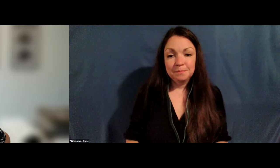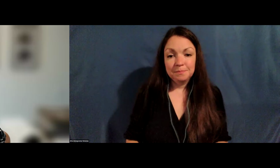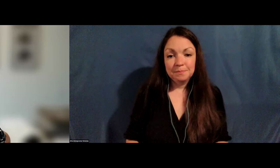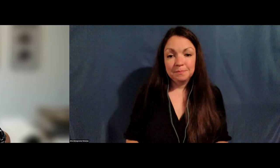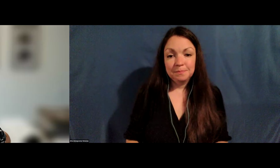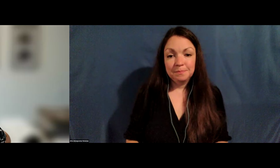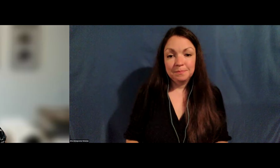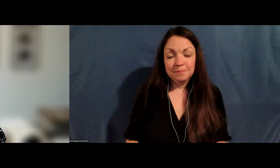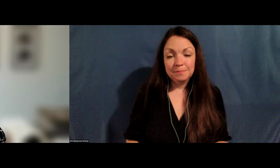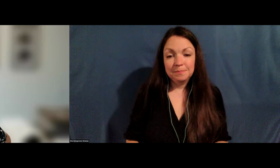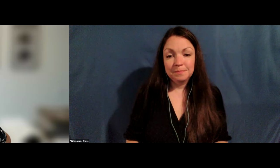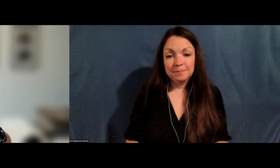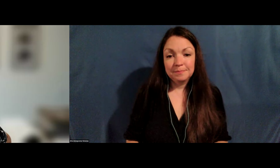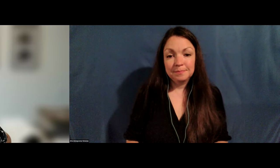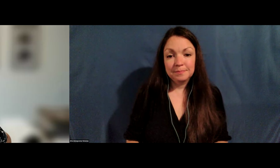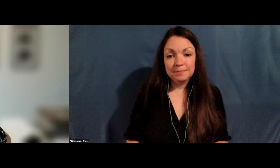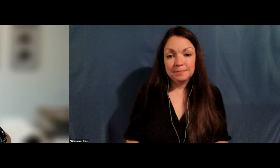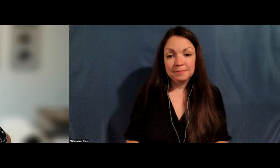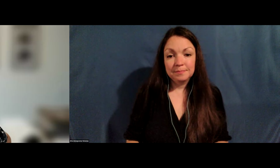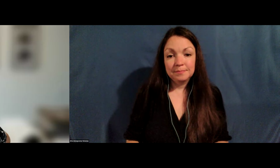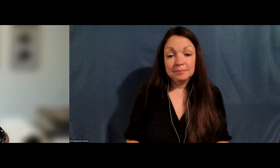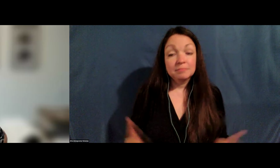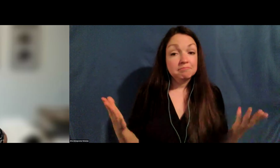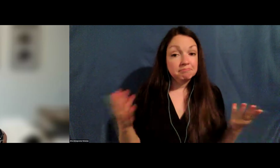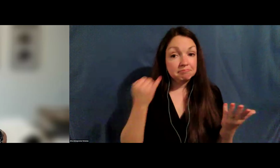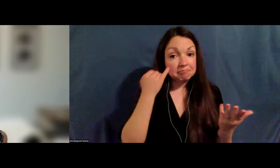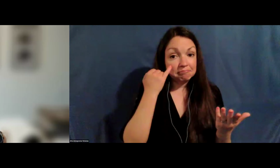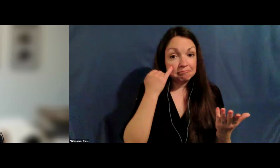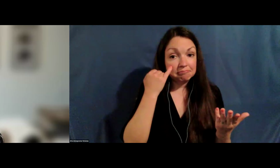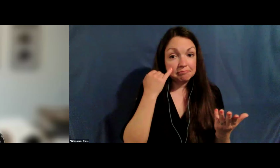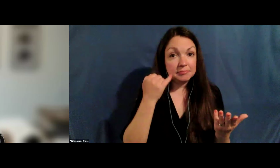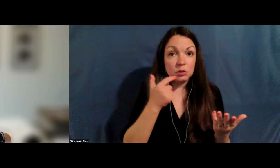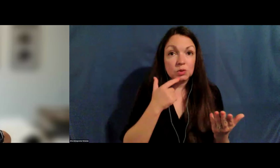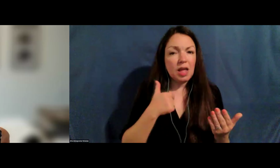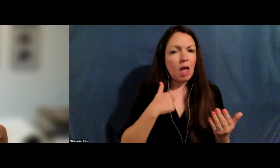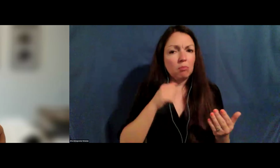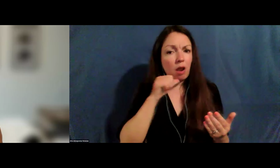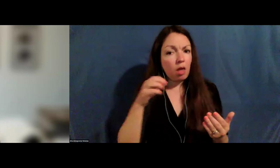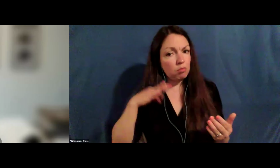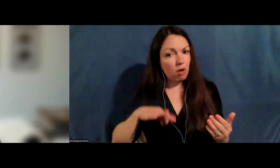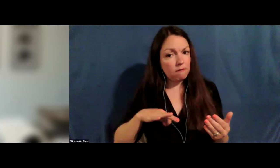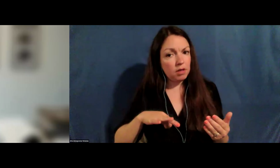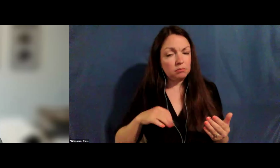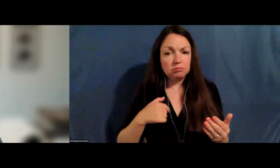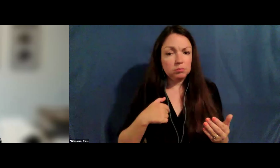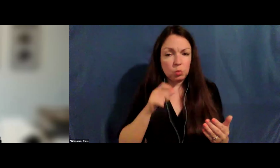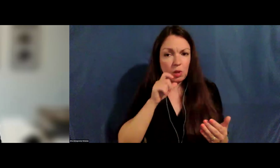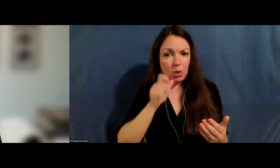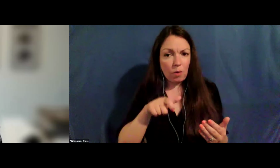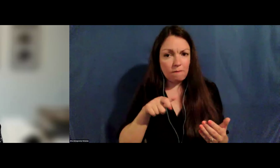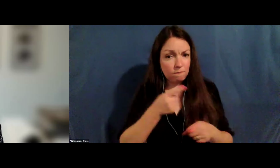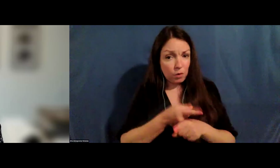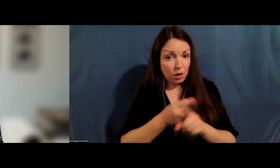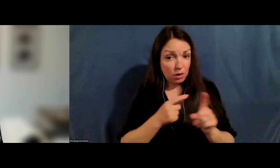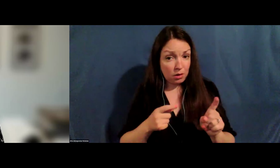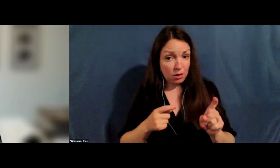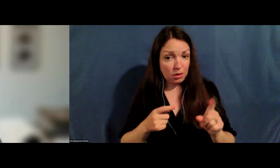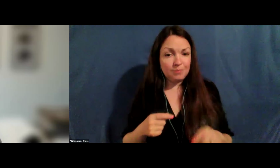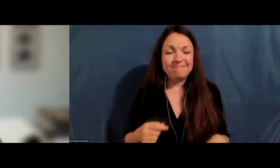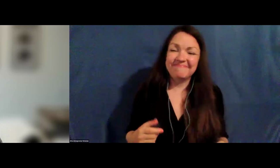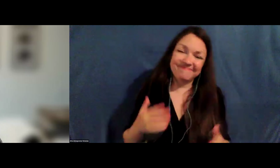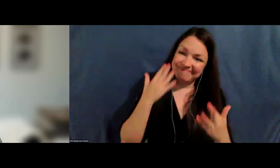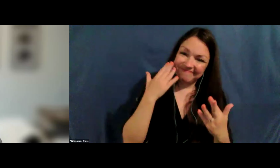tax. So what if you say, well, I'm a not-for-profit corporation. Does that mean I don't have that obligation?